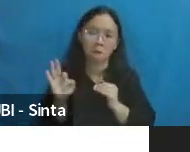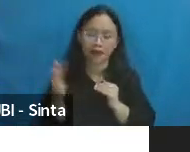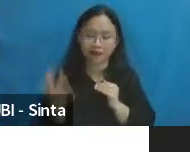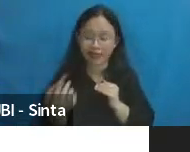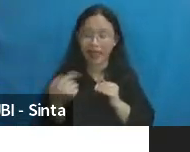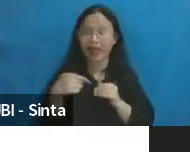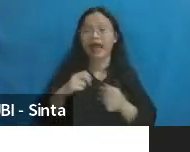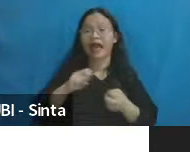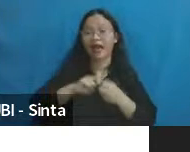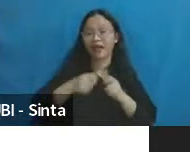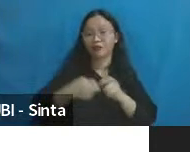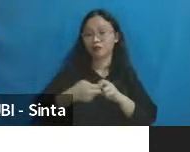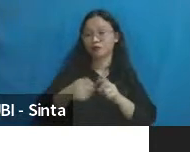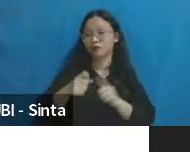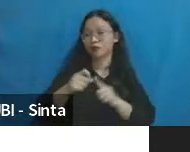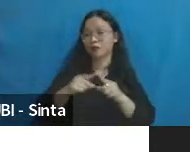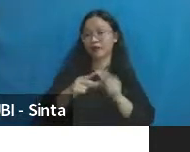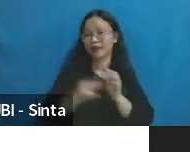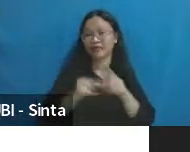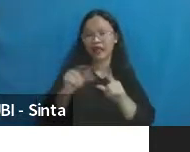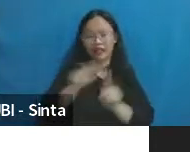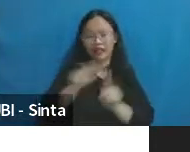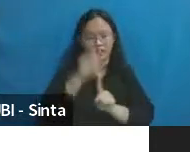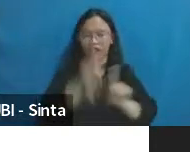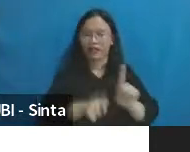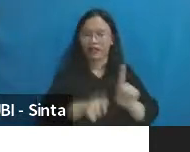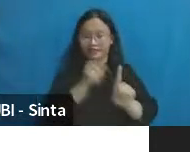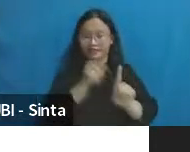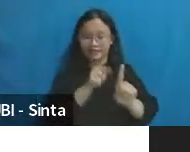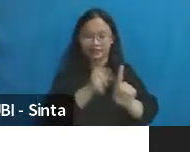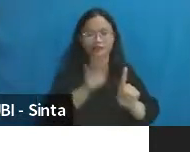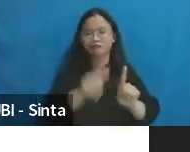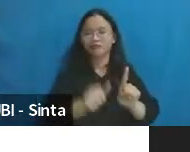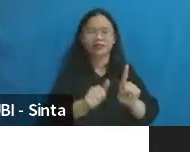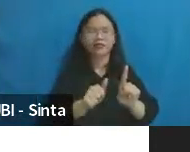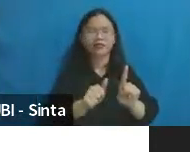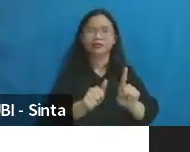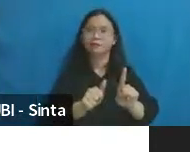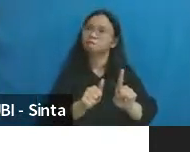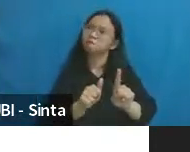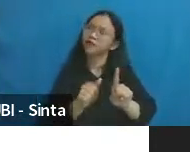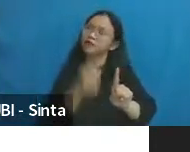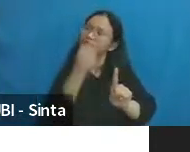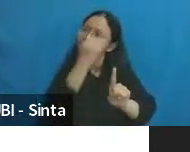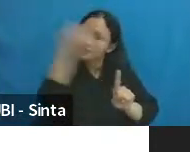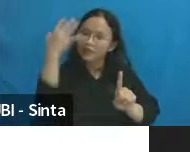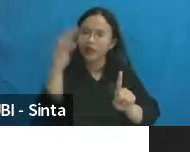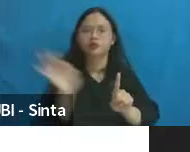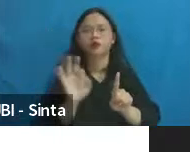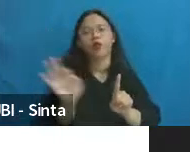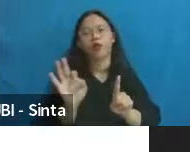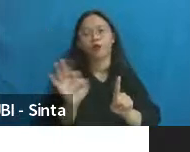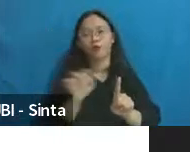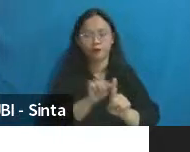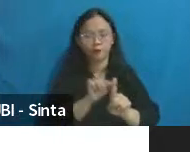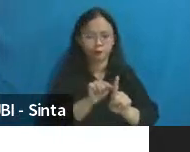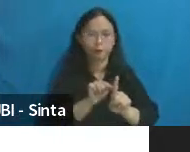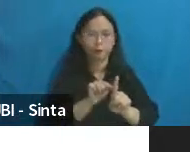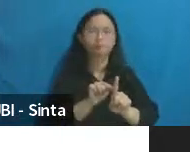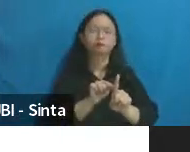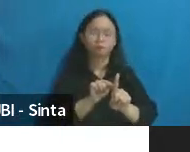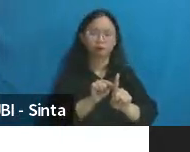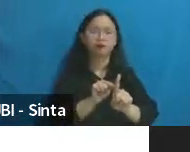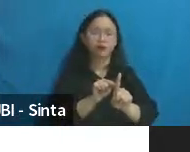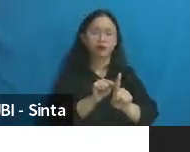if their relatives have been killed during a protest, that they are not receiving the justice they deserve for that.